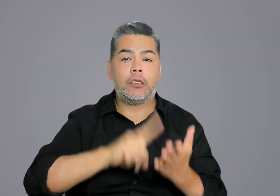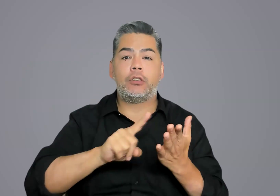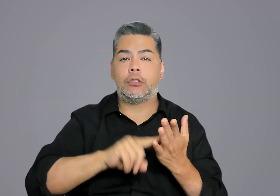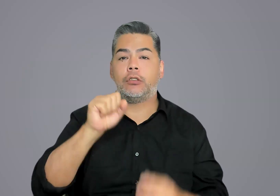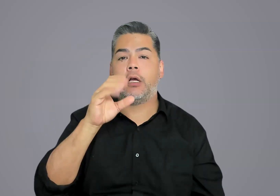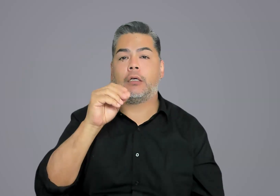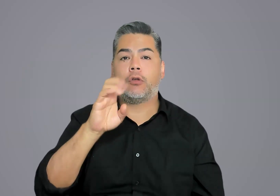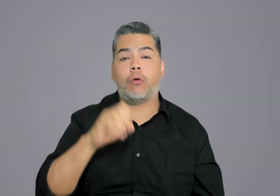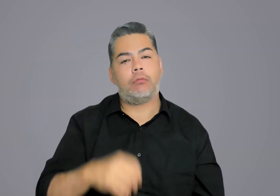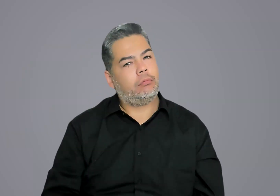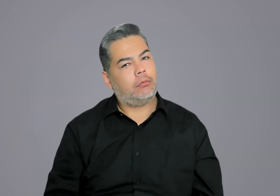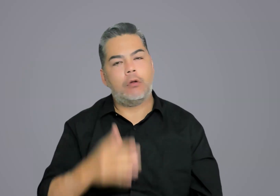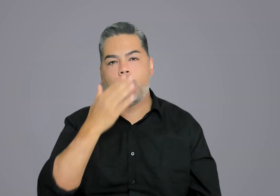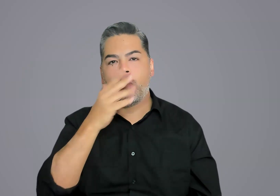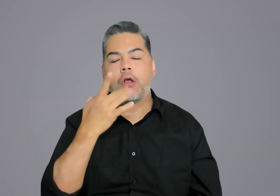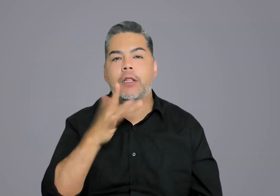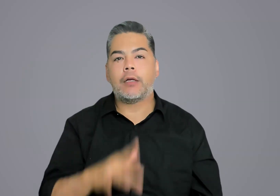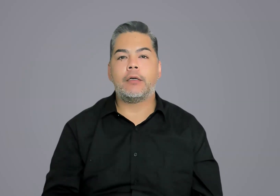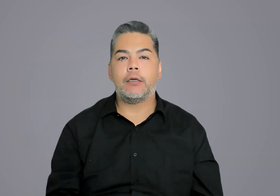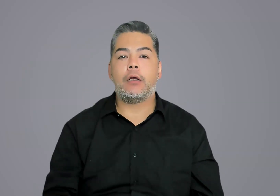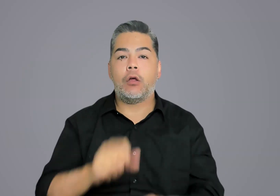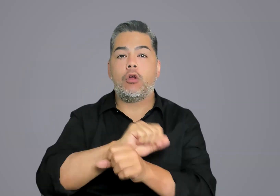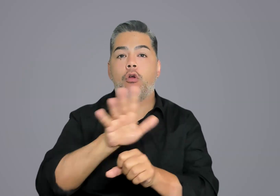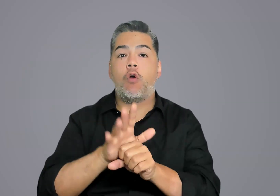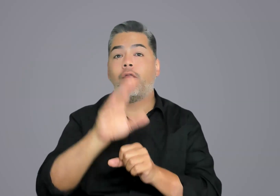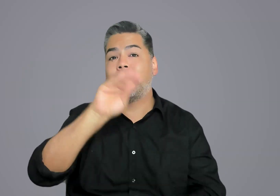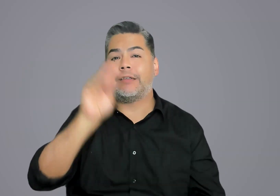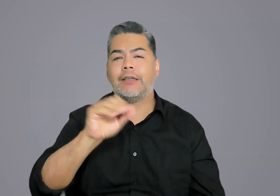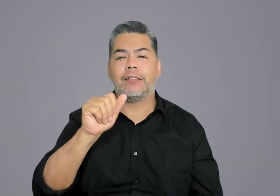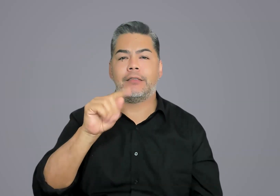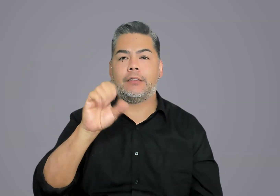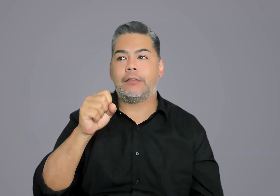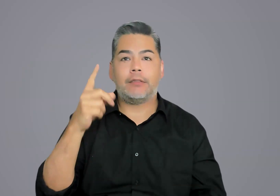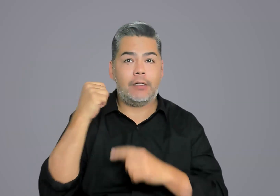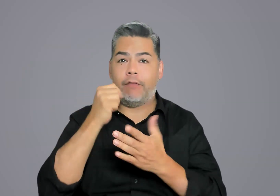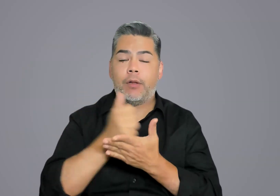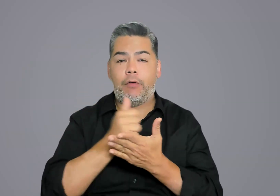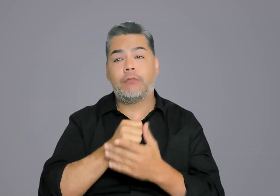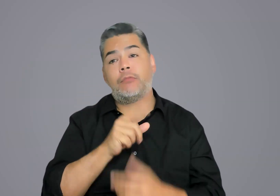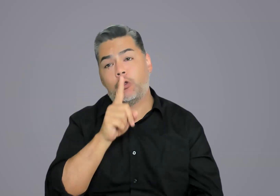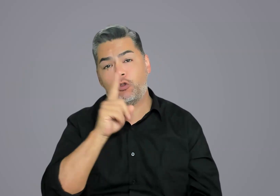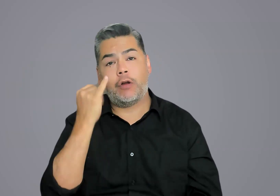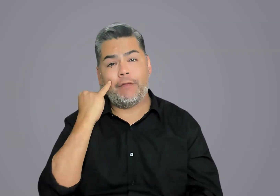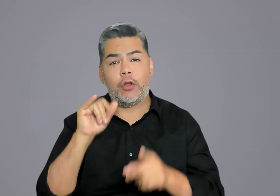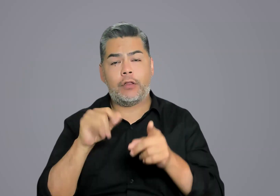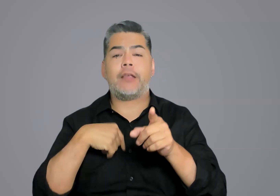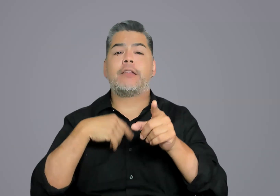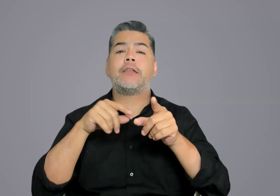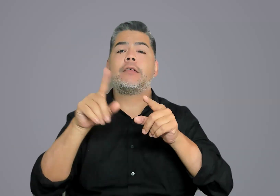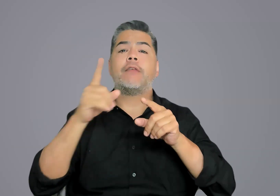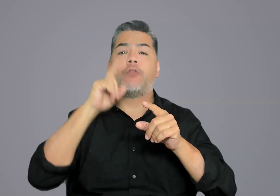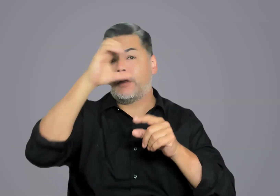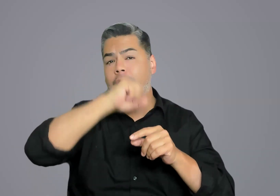luck. You want to try to figure out COVID statistics if there's even still around and haven't been erased? Sure, if you enjoy